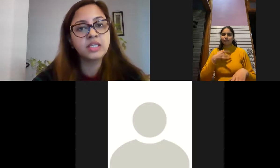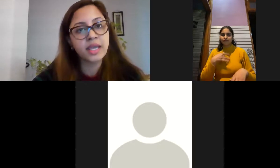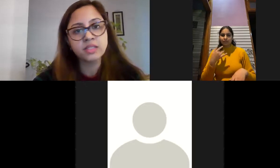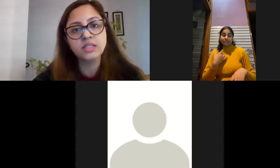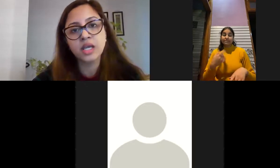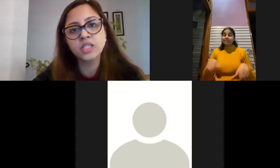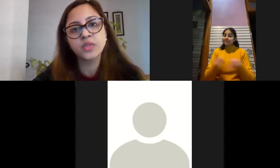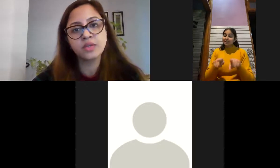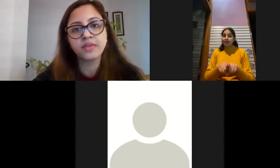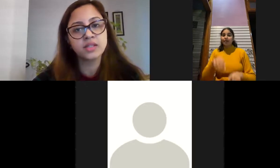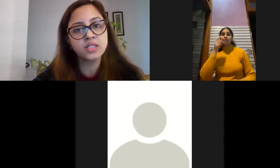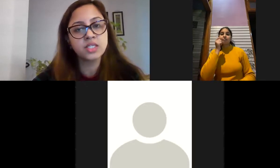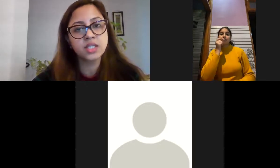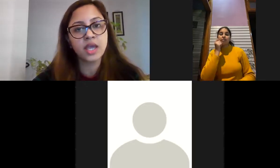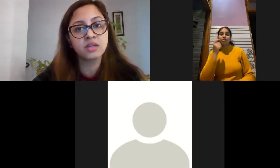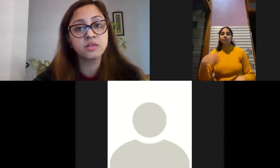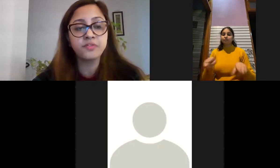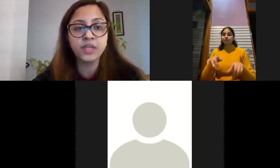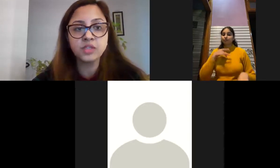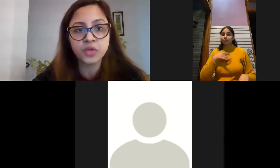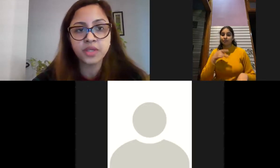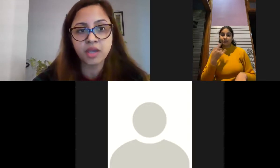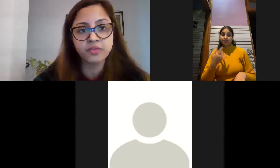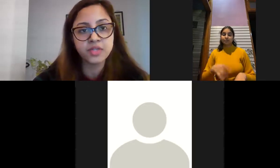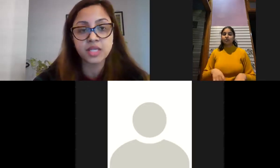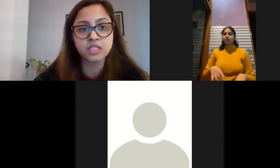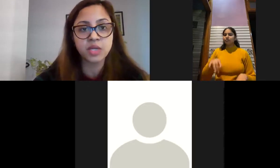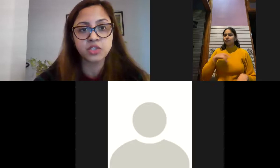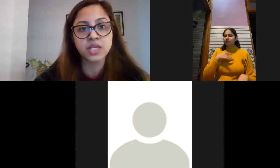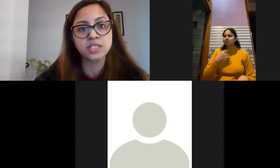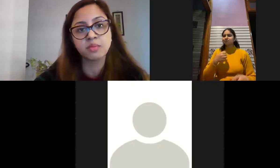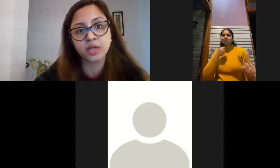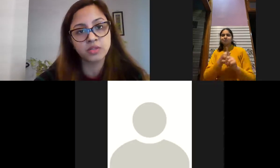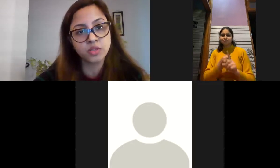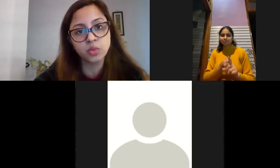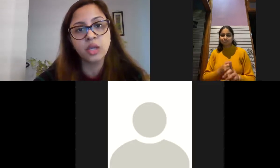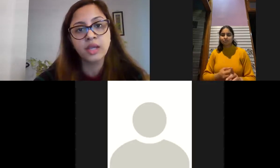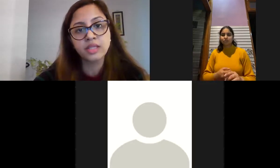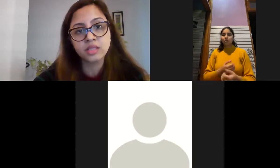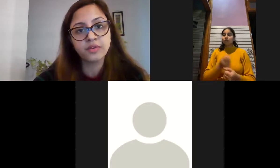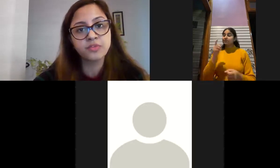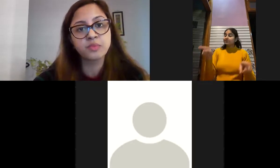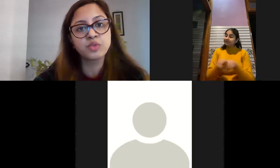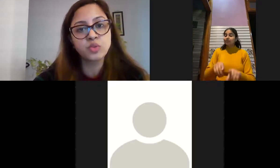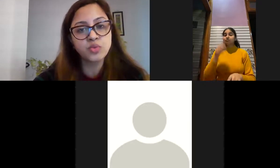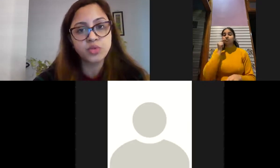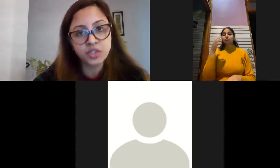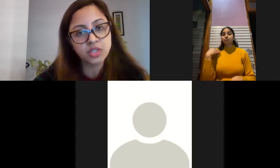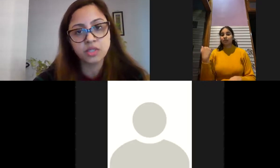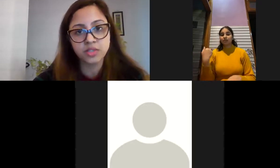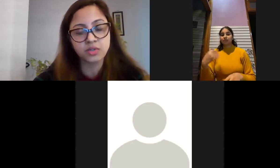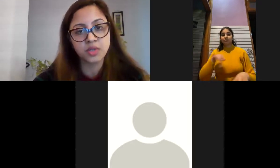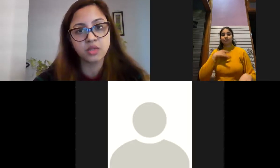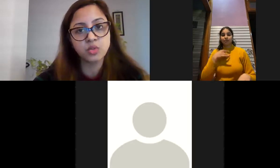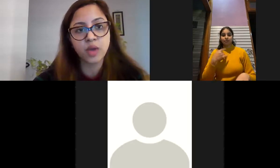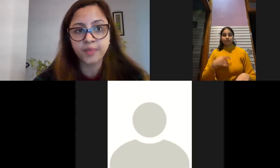They need exercise for their faculties and a field for their efforts as much as their brothers do. They suffer from too rigid